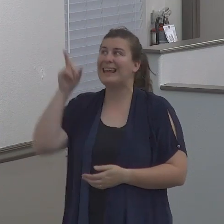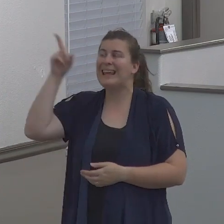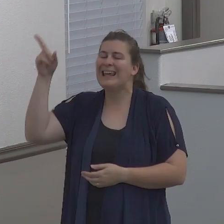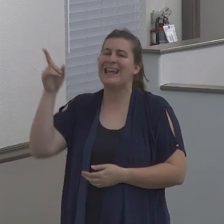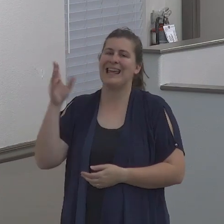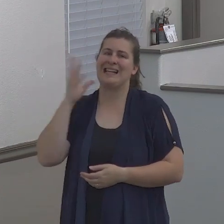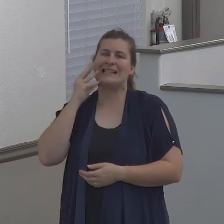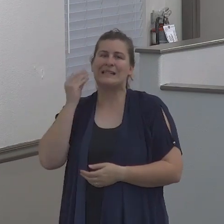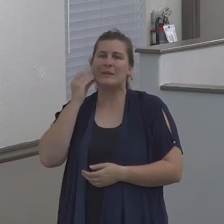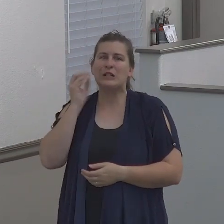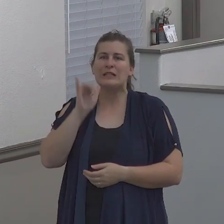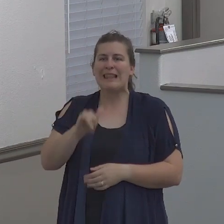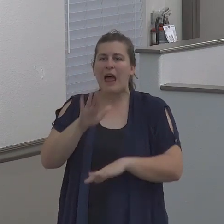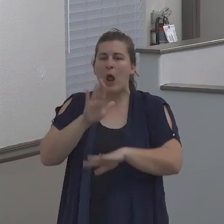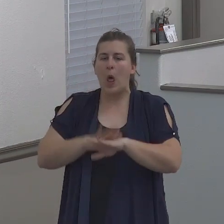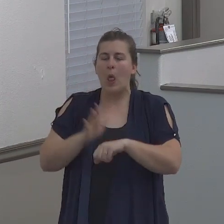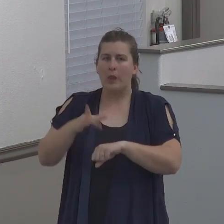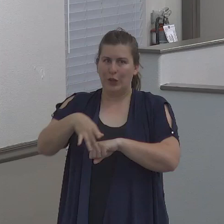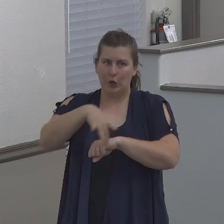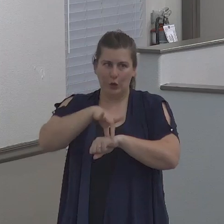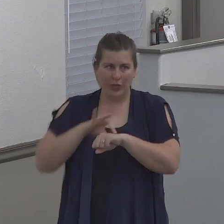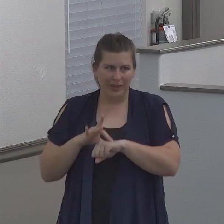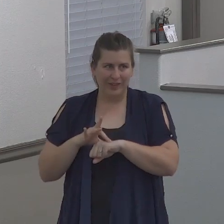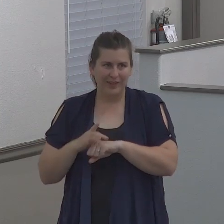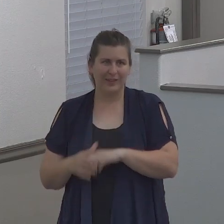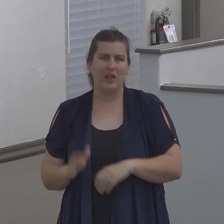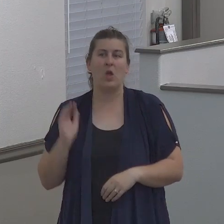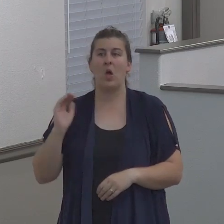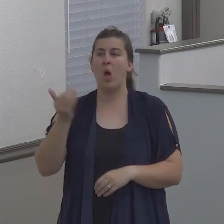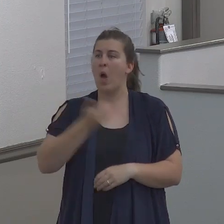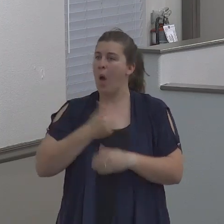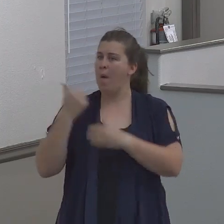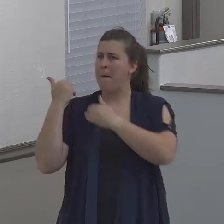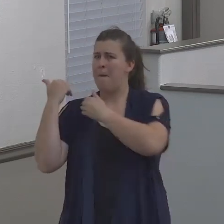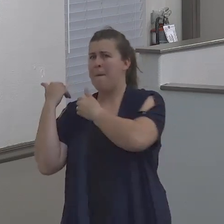And God's been touched by that. He's touched by that.